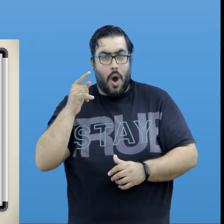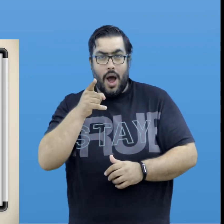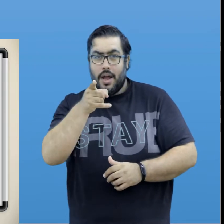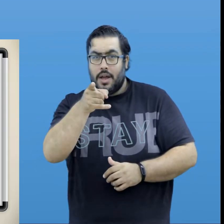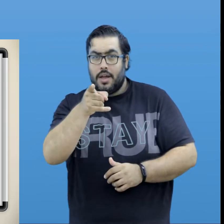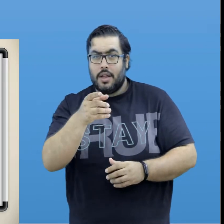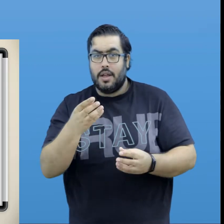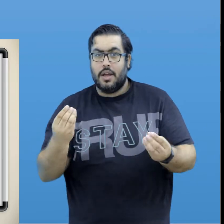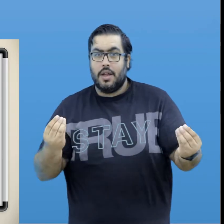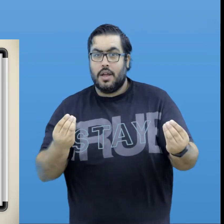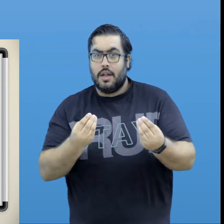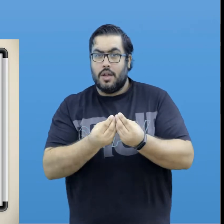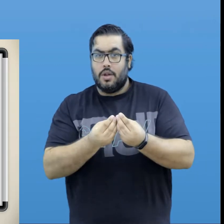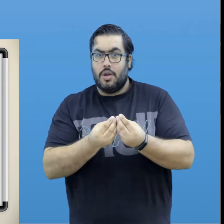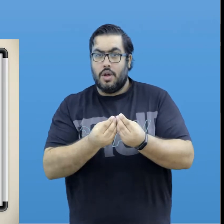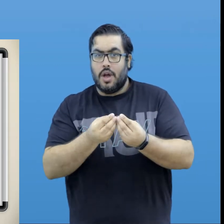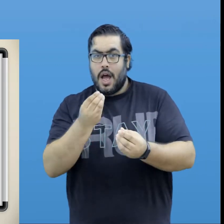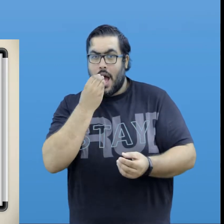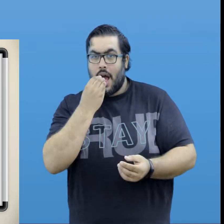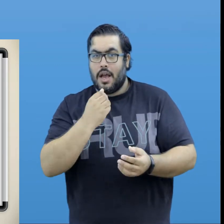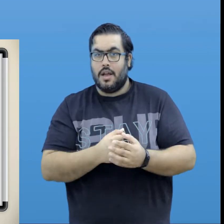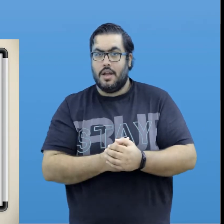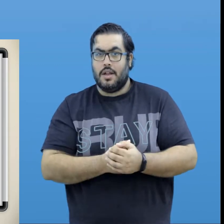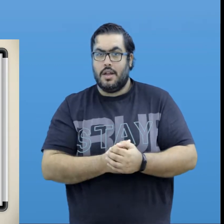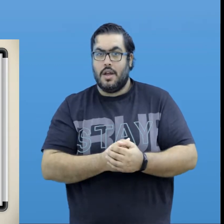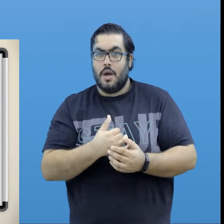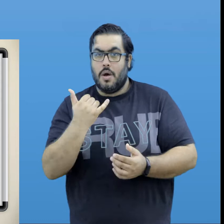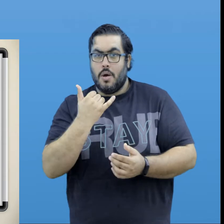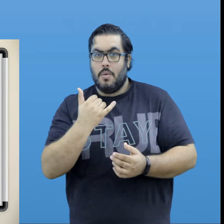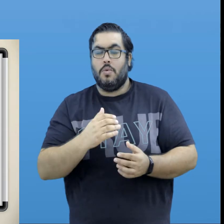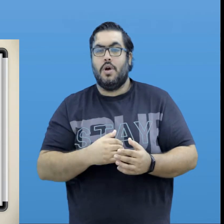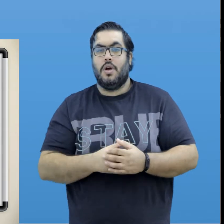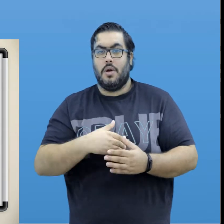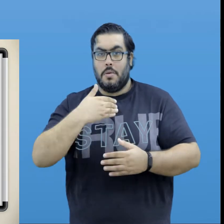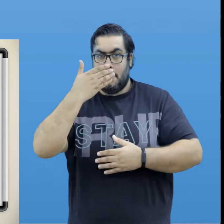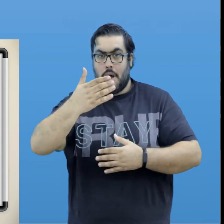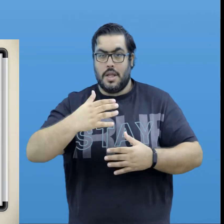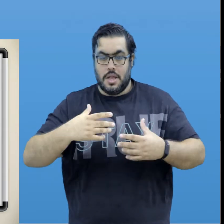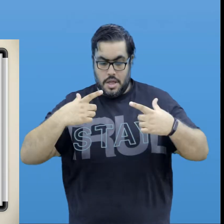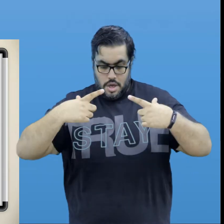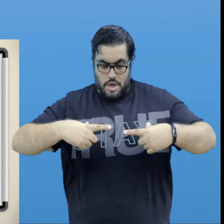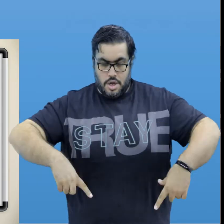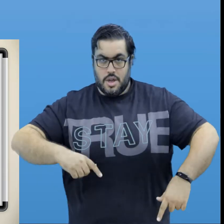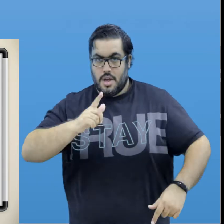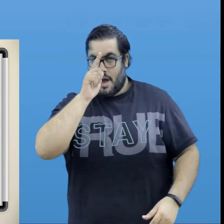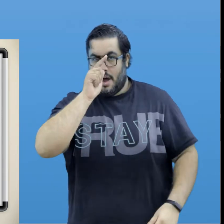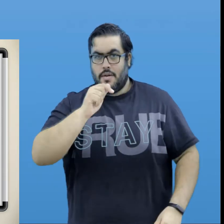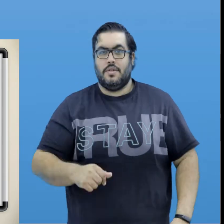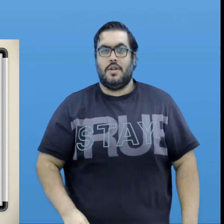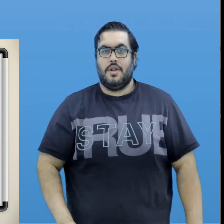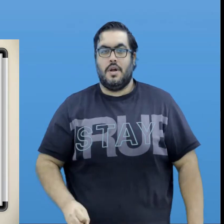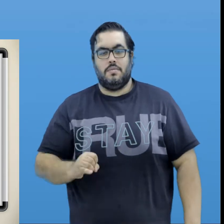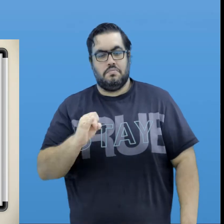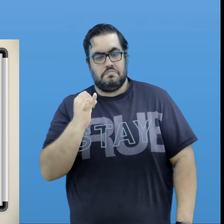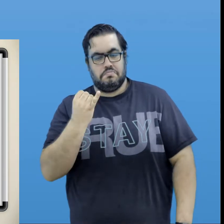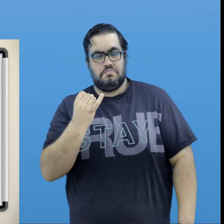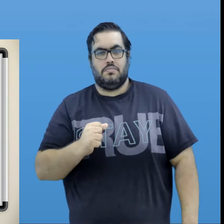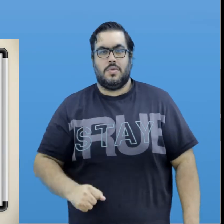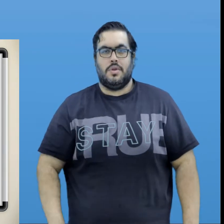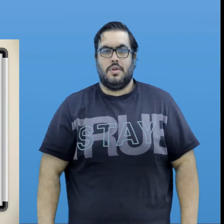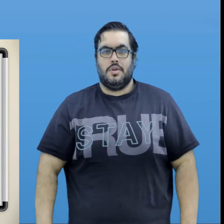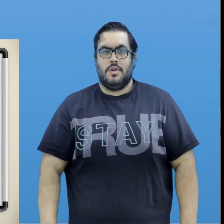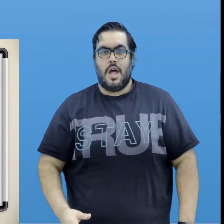These are some of the meanings of the word vital. It means important, necessary,